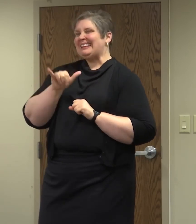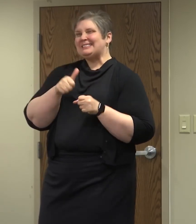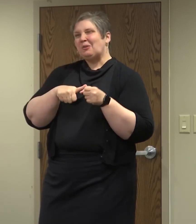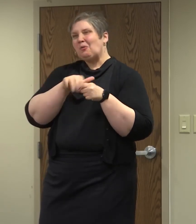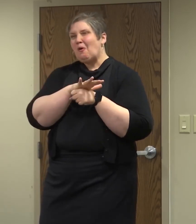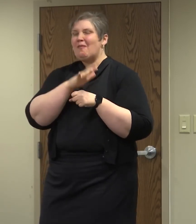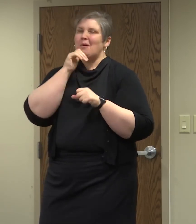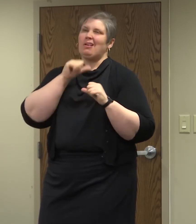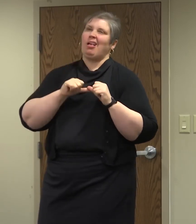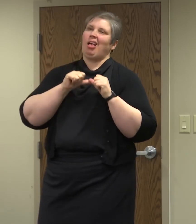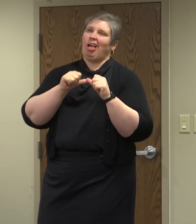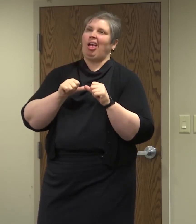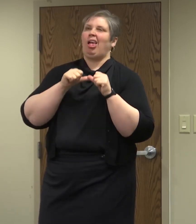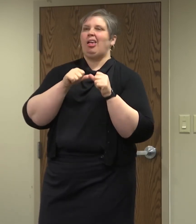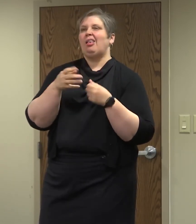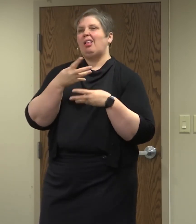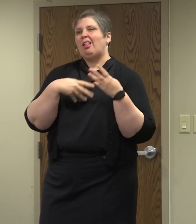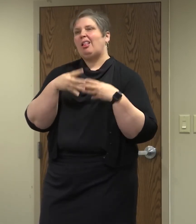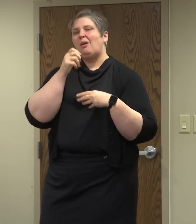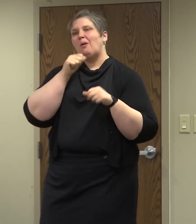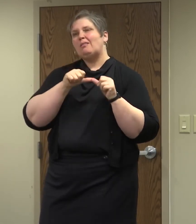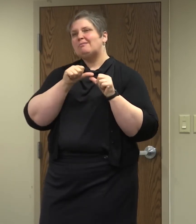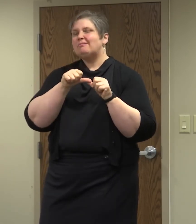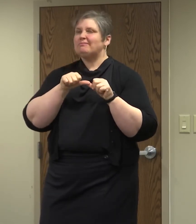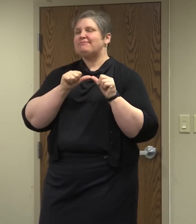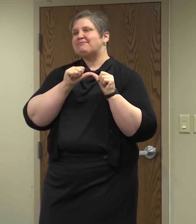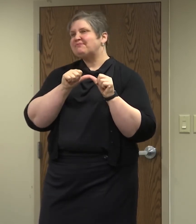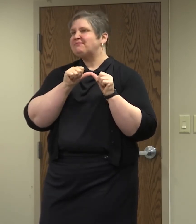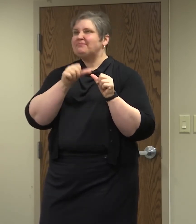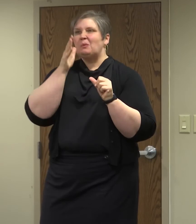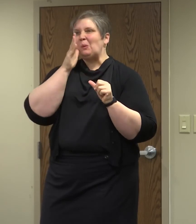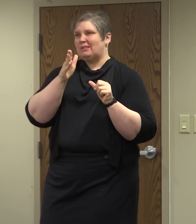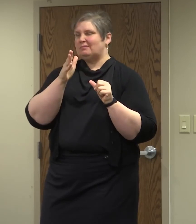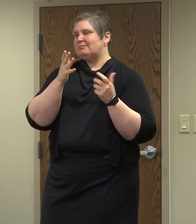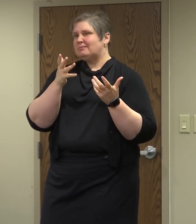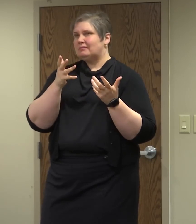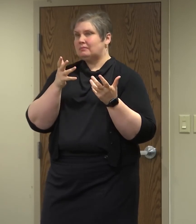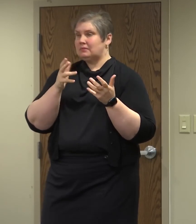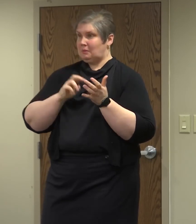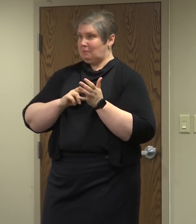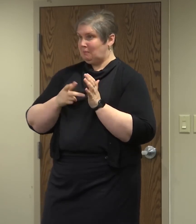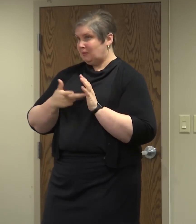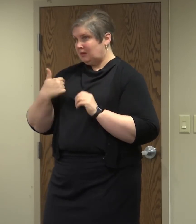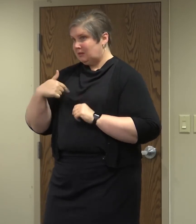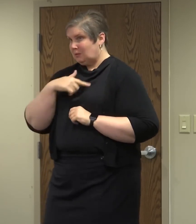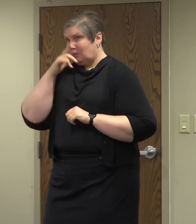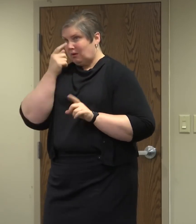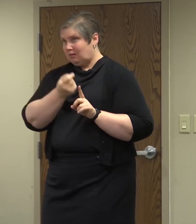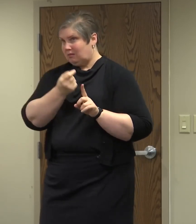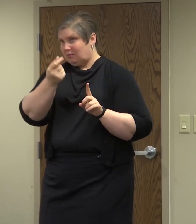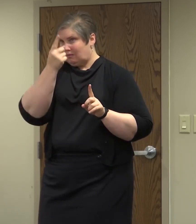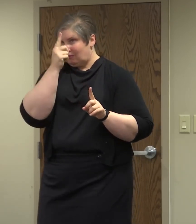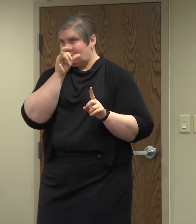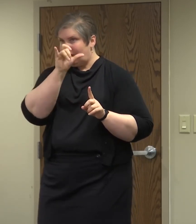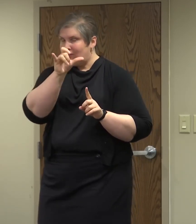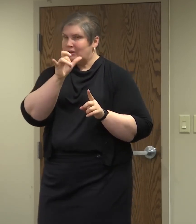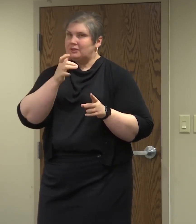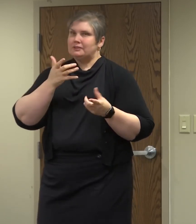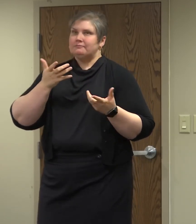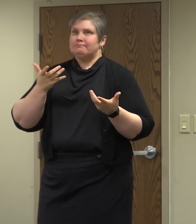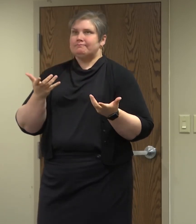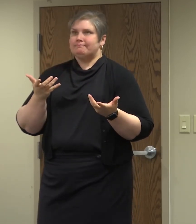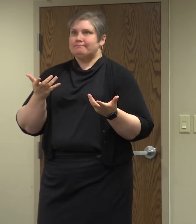we may not be likely to eliminate COVID-19, I think we need to understand that the goal is to reduce the impact